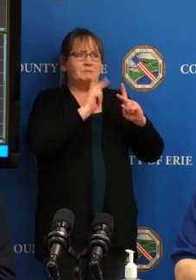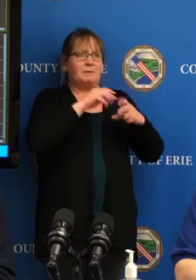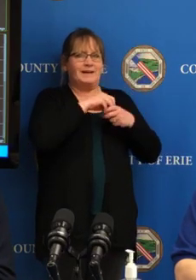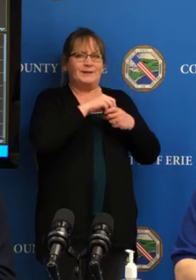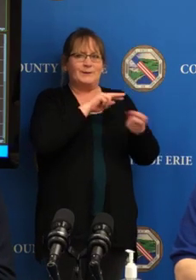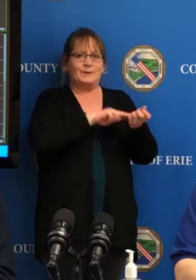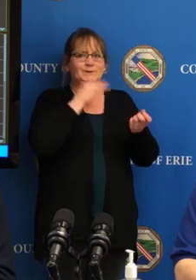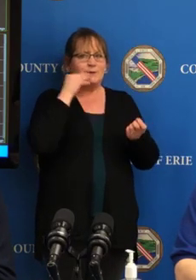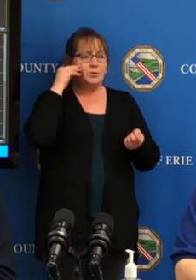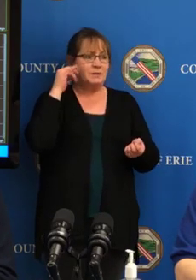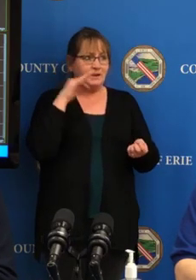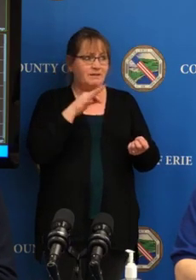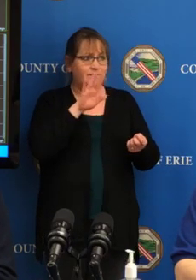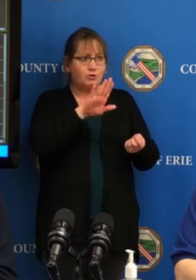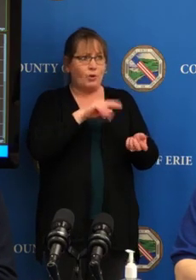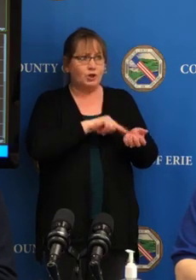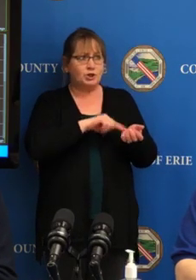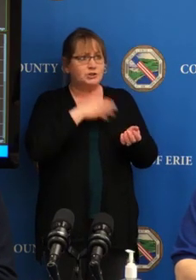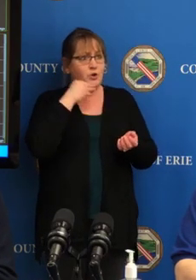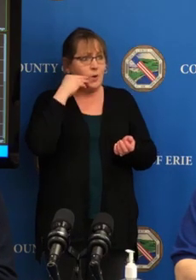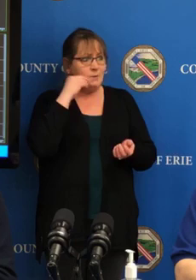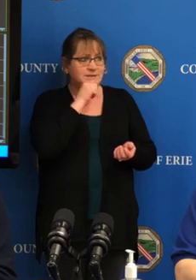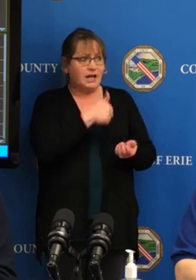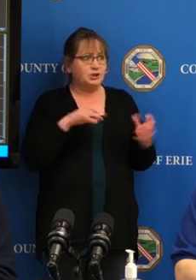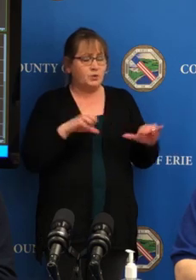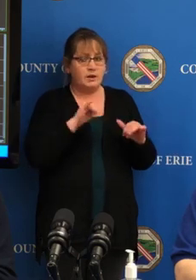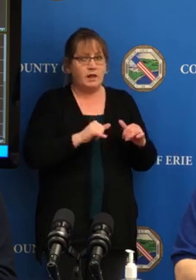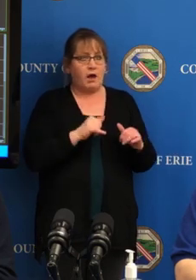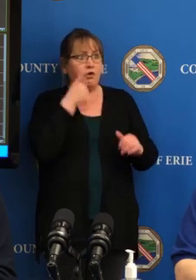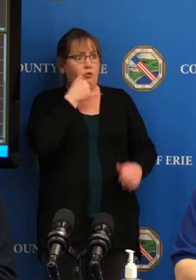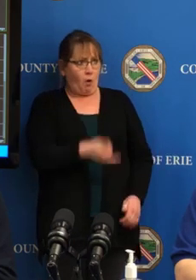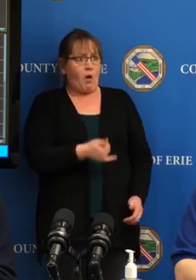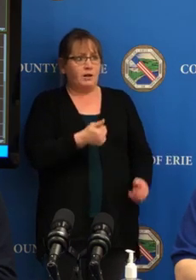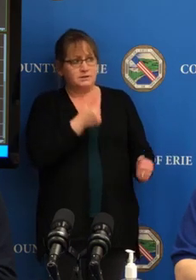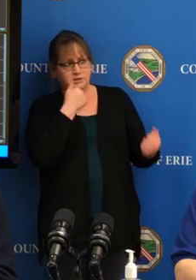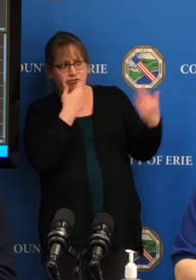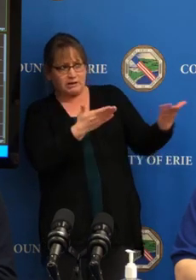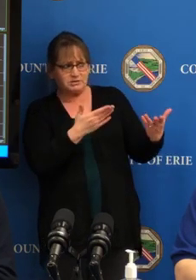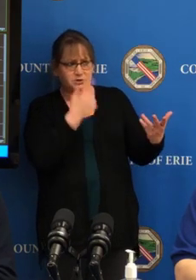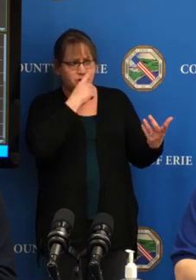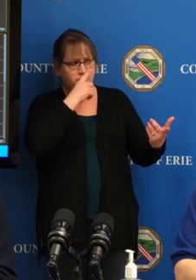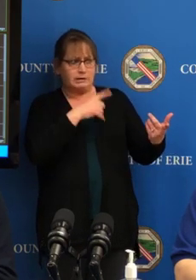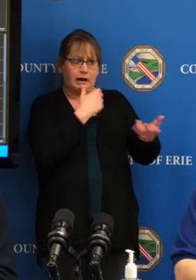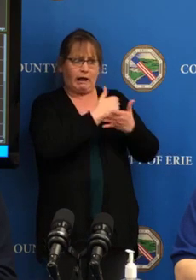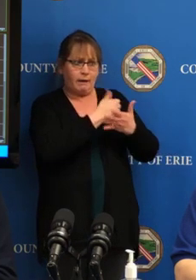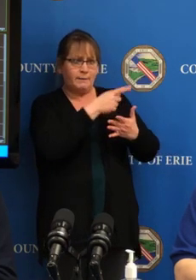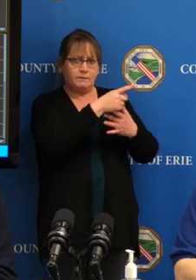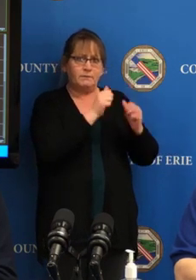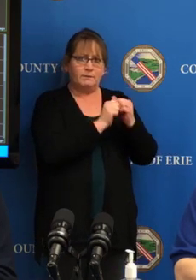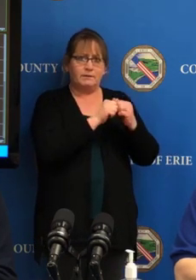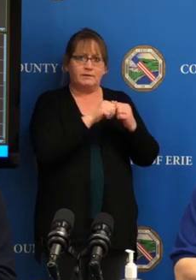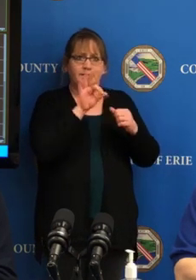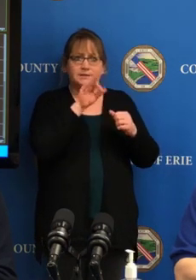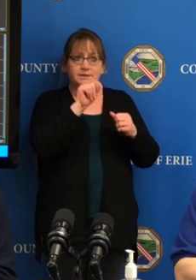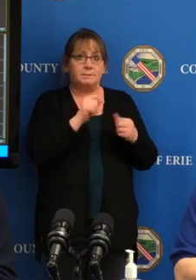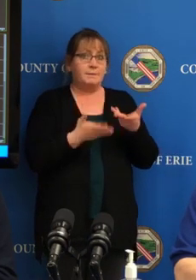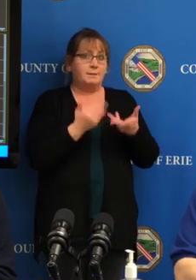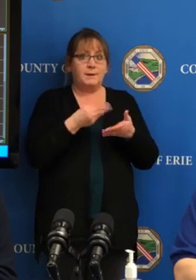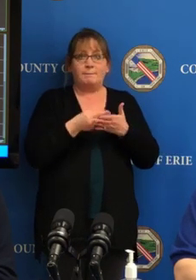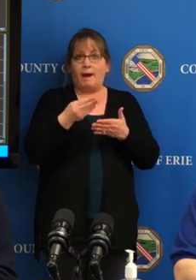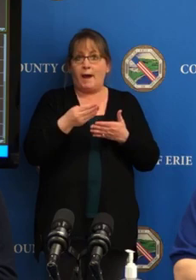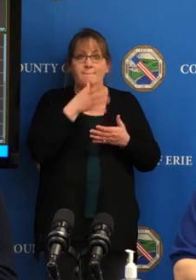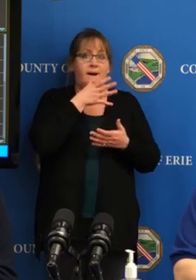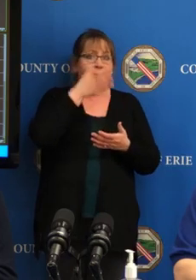loved one is in is not doing that, I suggest you call them and make the suggestion. Or maybe you could buy mom, dad,